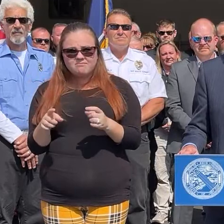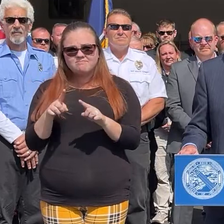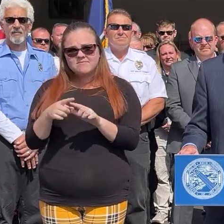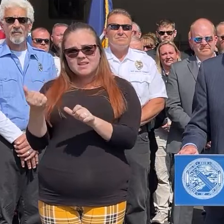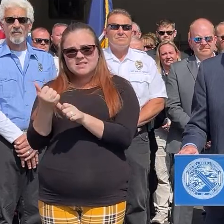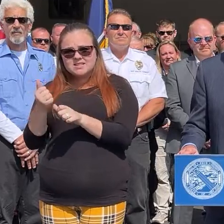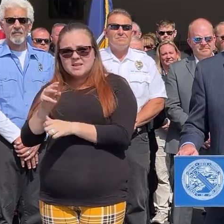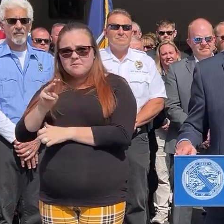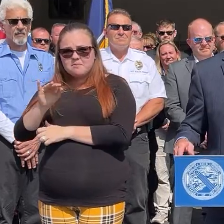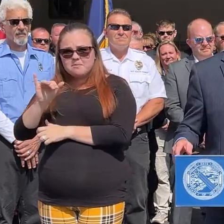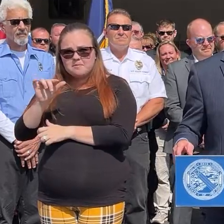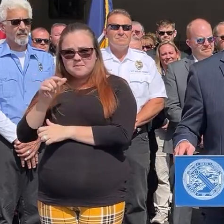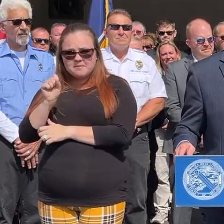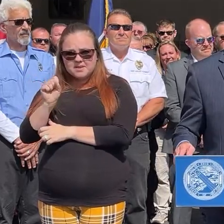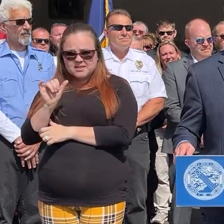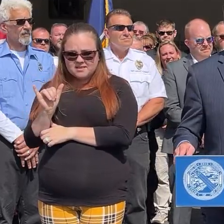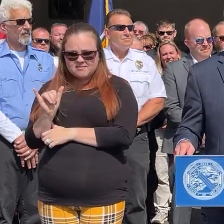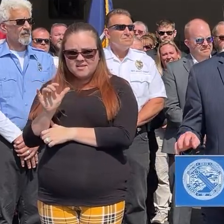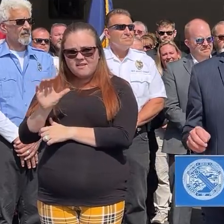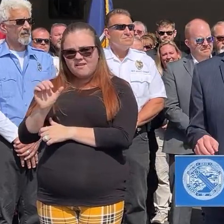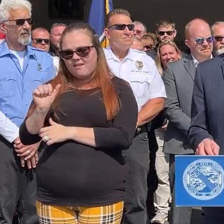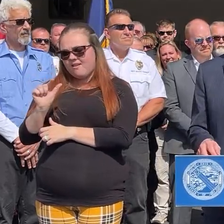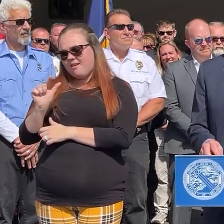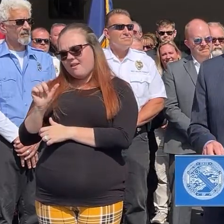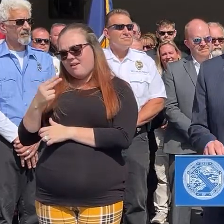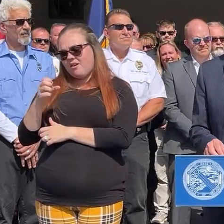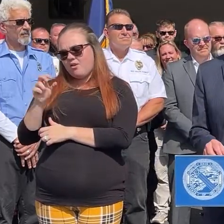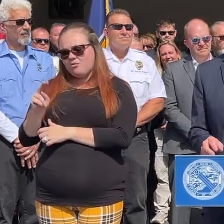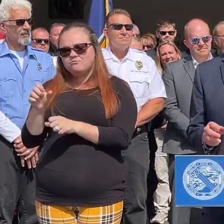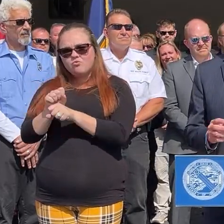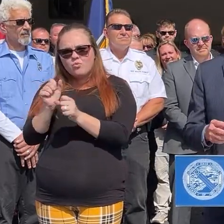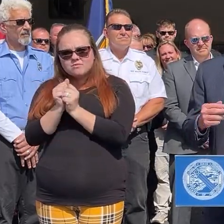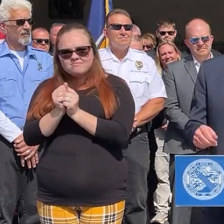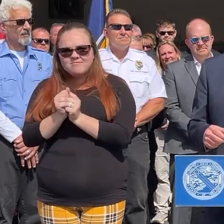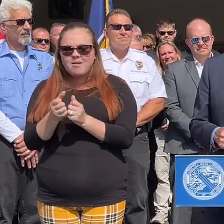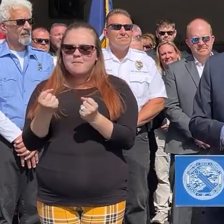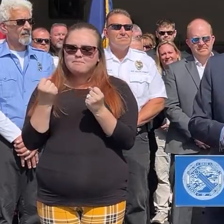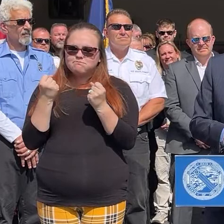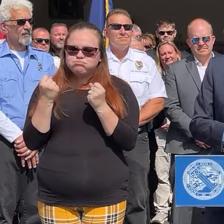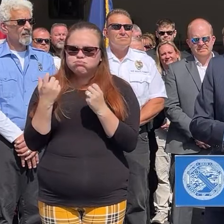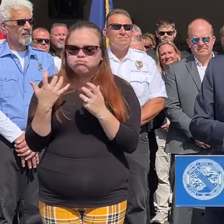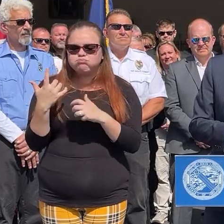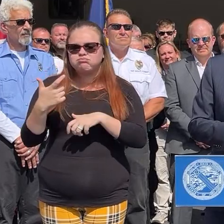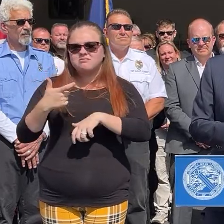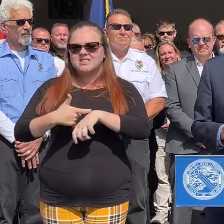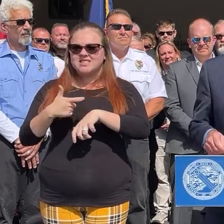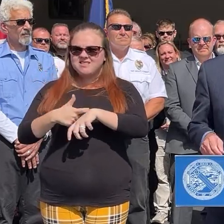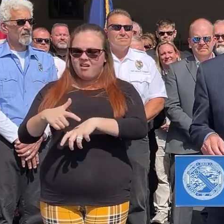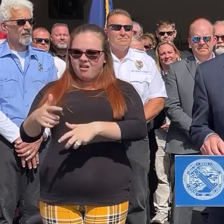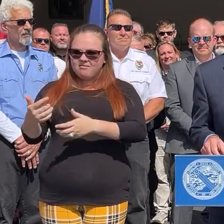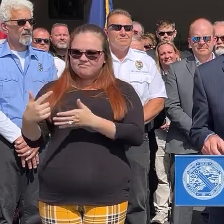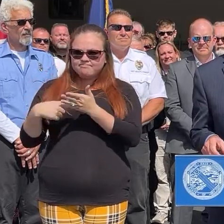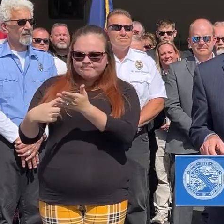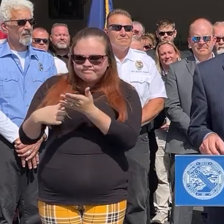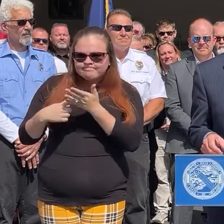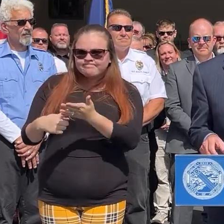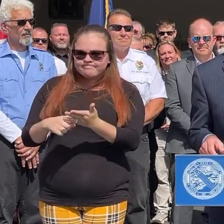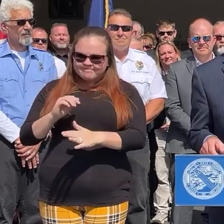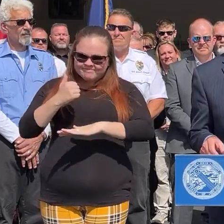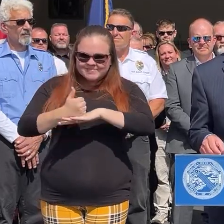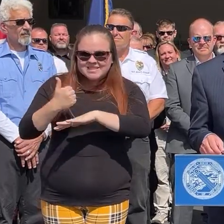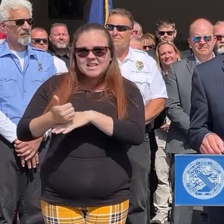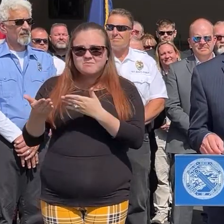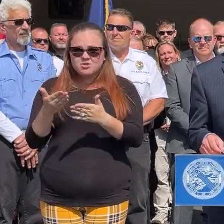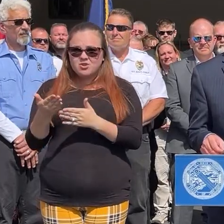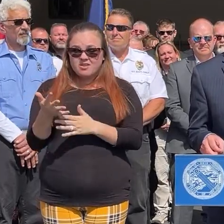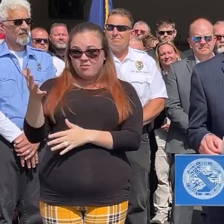Missy Calhoun, working with Dr. Burstein. They've spent a lot of hours putting together a service that just a few months ago